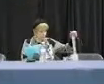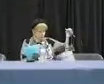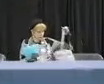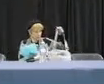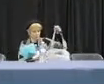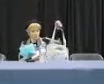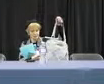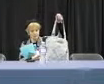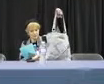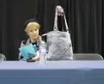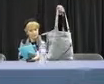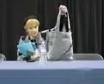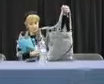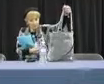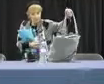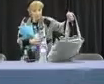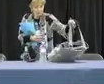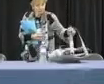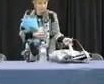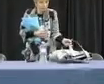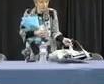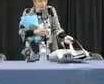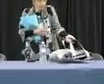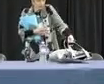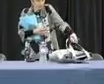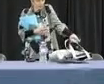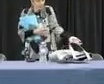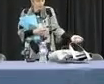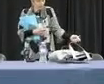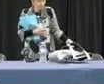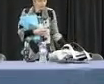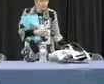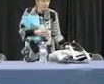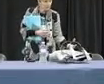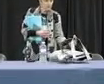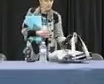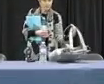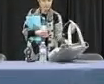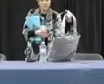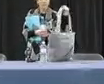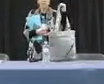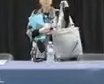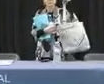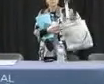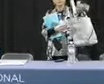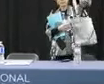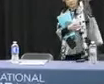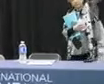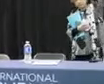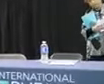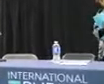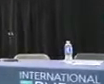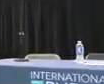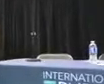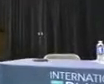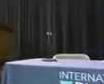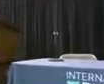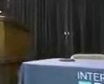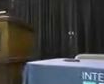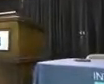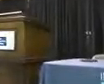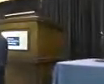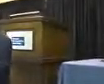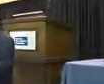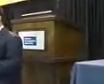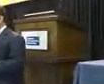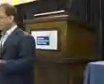name of people who receive awards. So please wait a few minutes that we have the time to give the awards. Yeah, please celebrate some